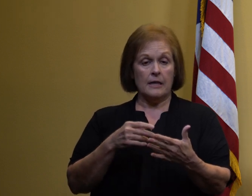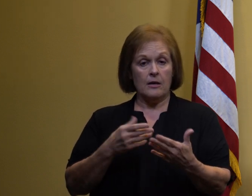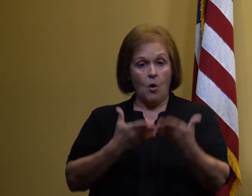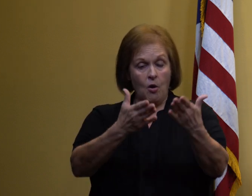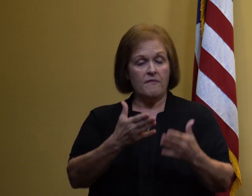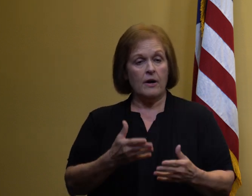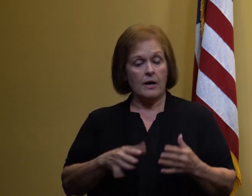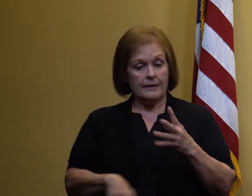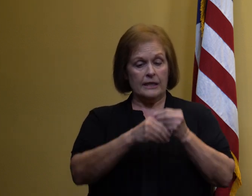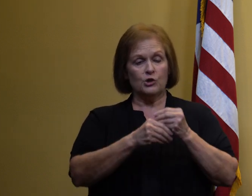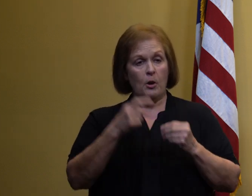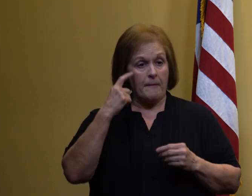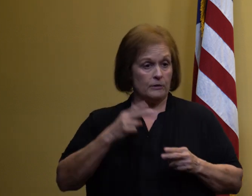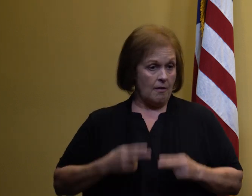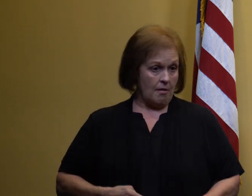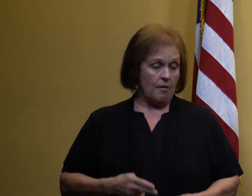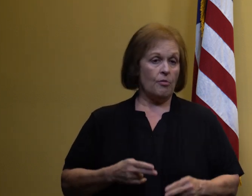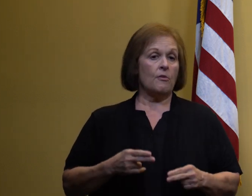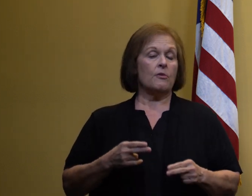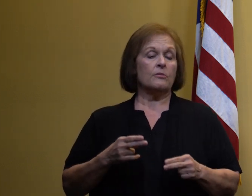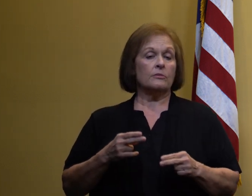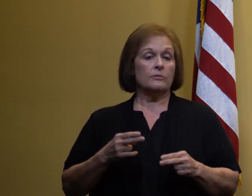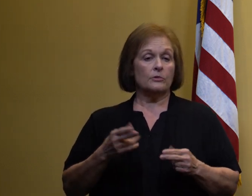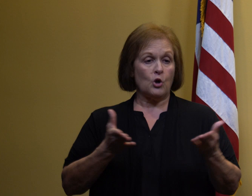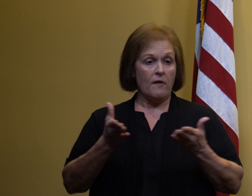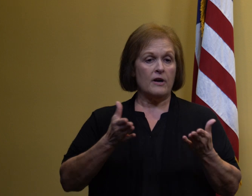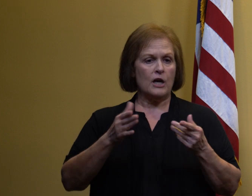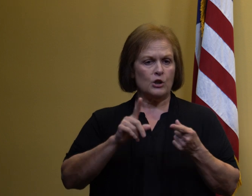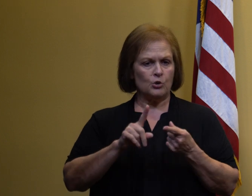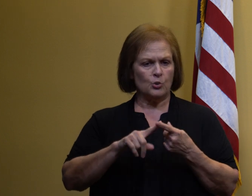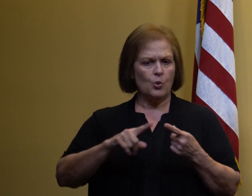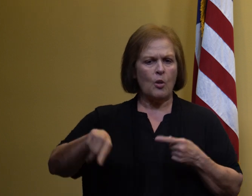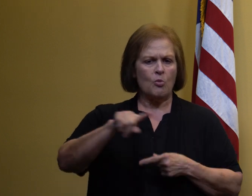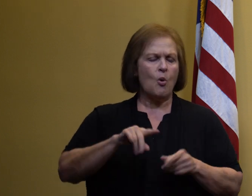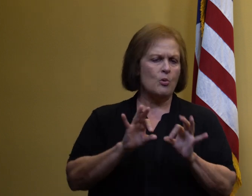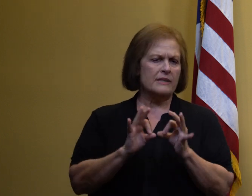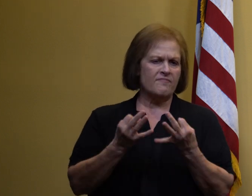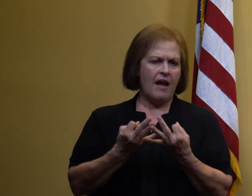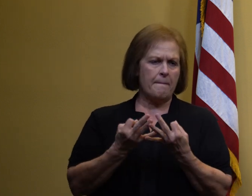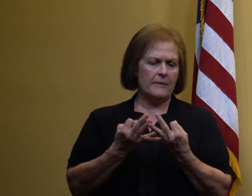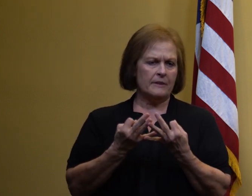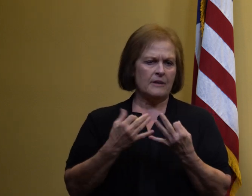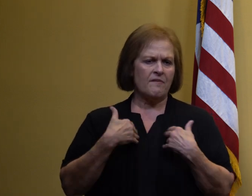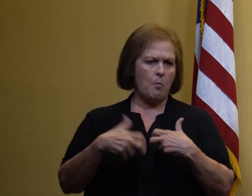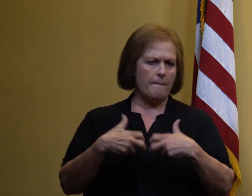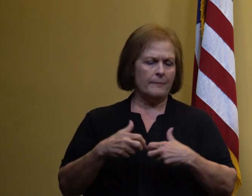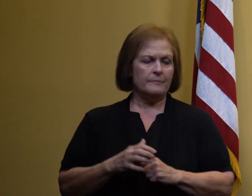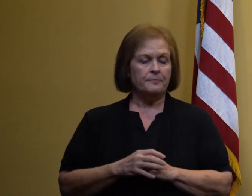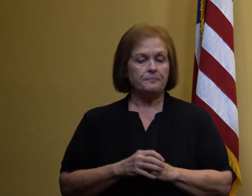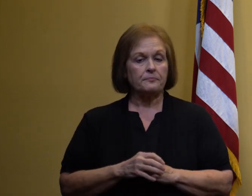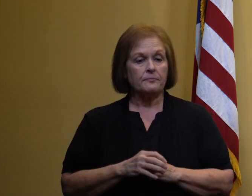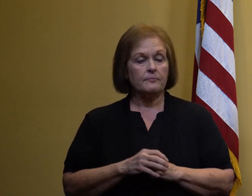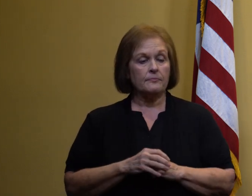mental health support and services to our most vulnerable residents and families in our community.